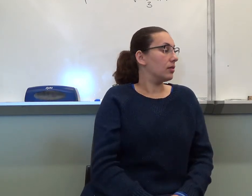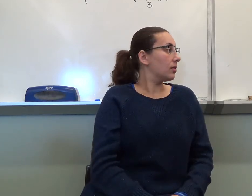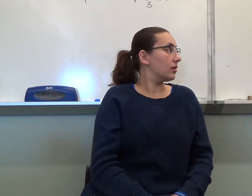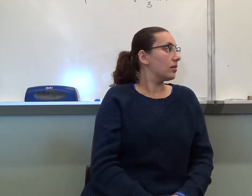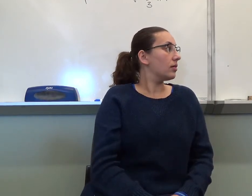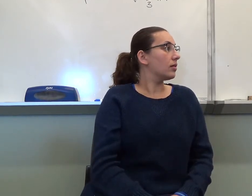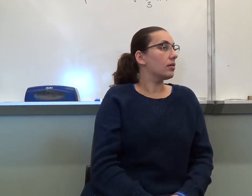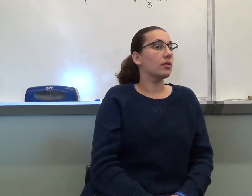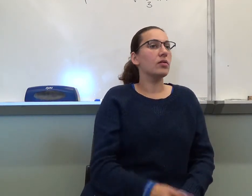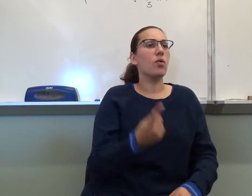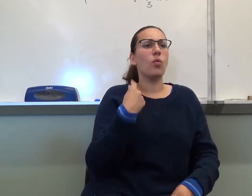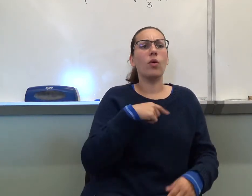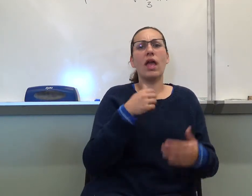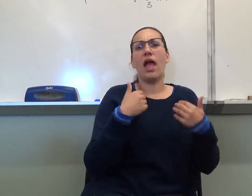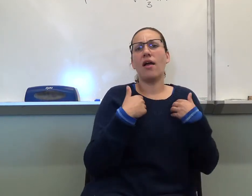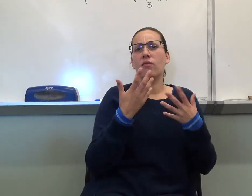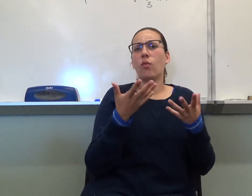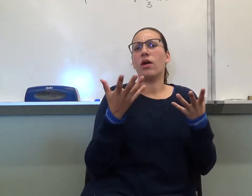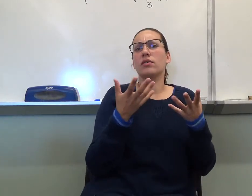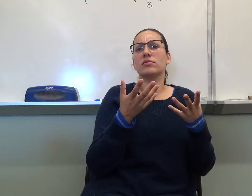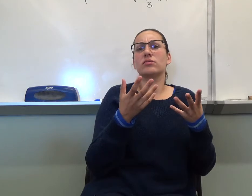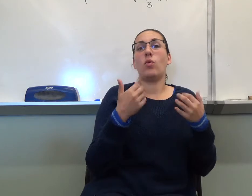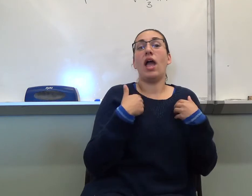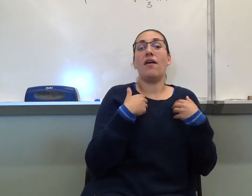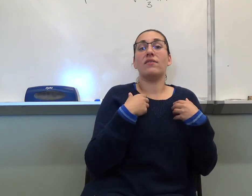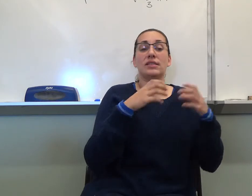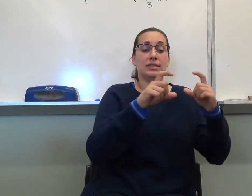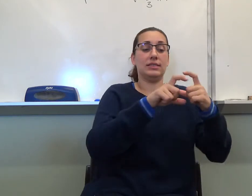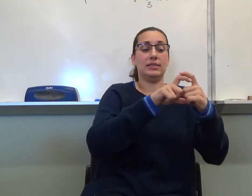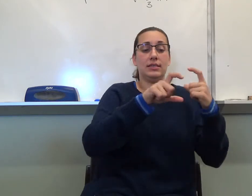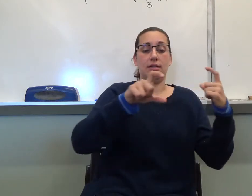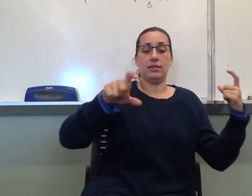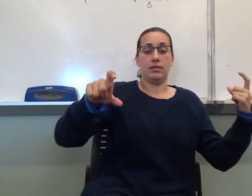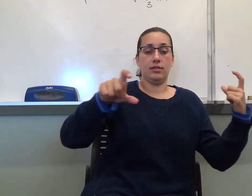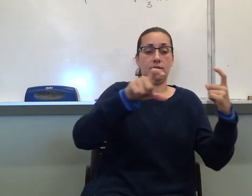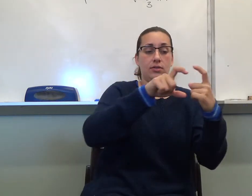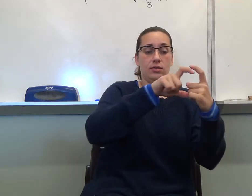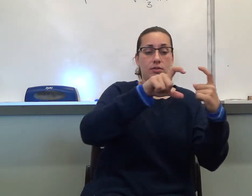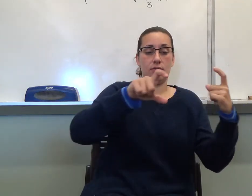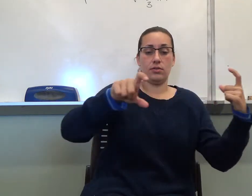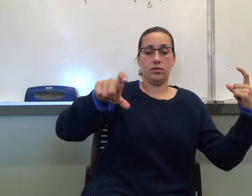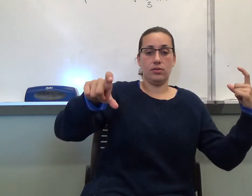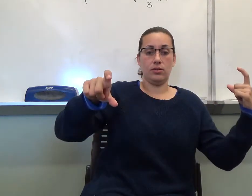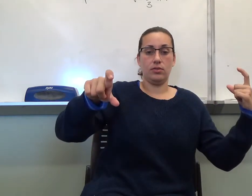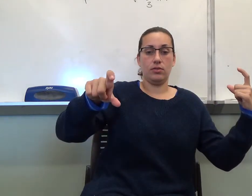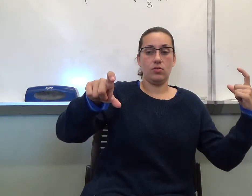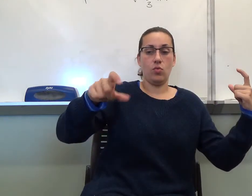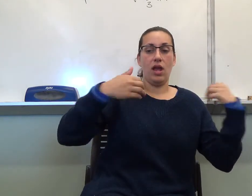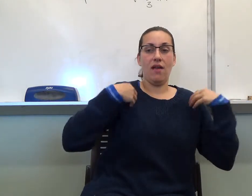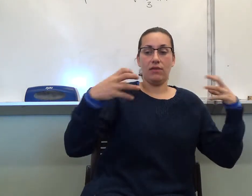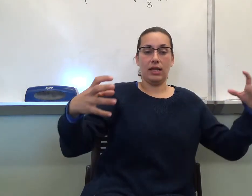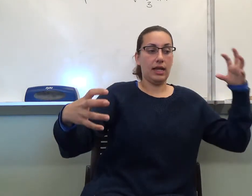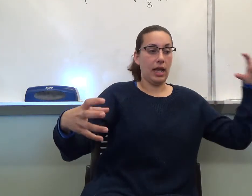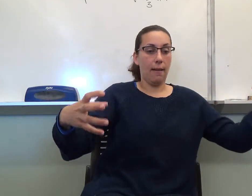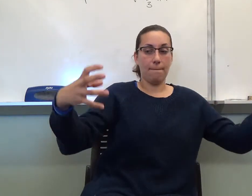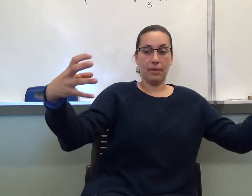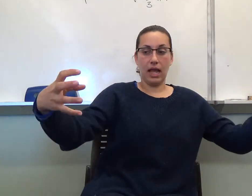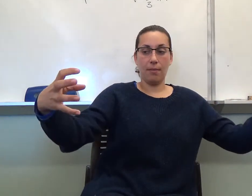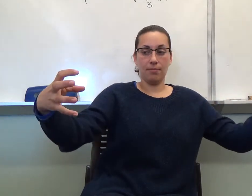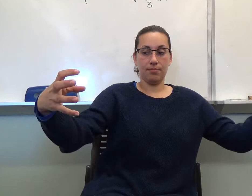So what do we have here? We've got the cylinder, which is this much, and we've got the two caps, which amount to a sphere,